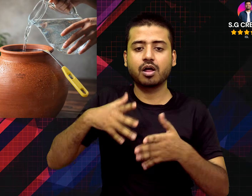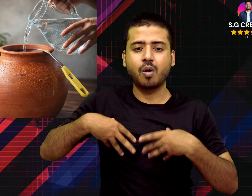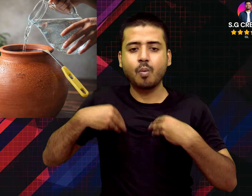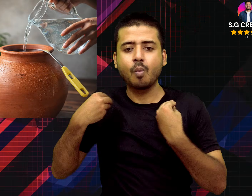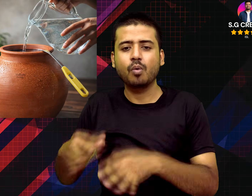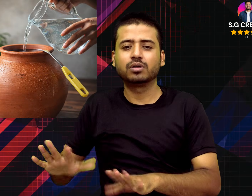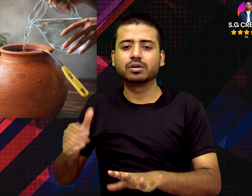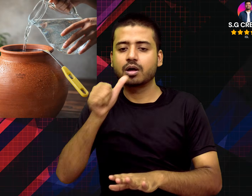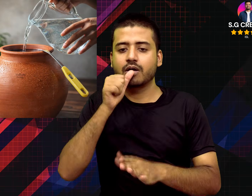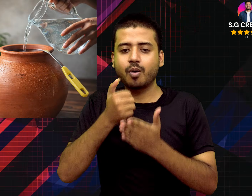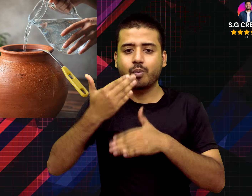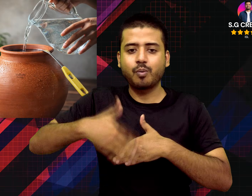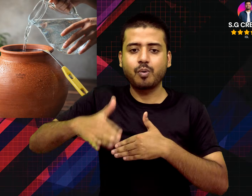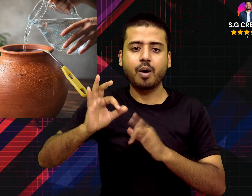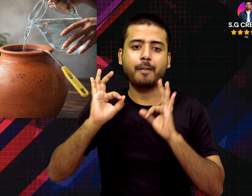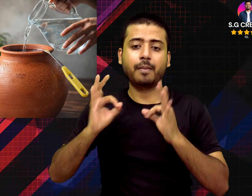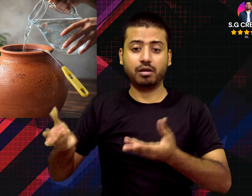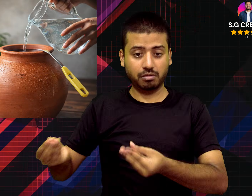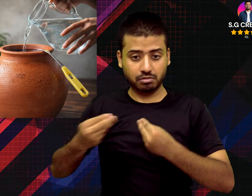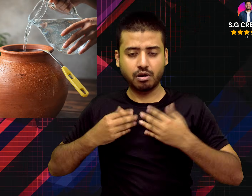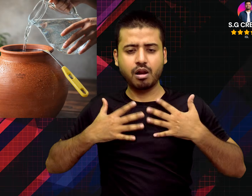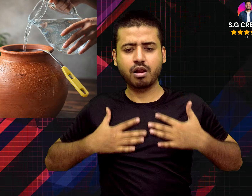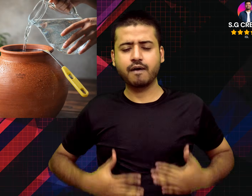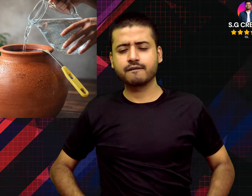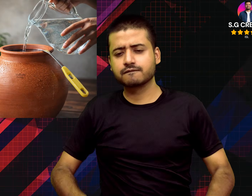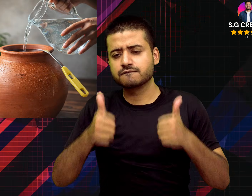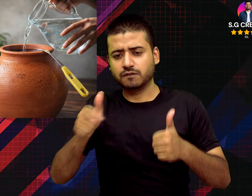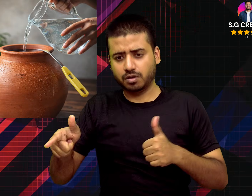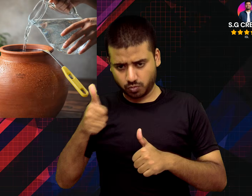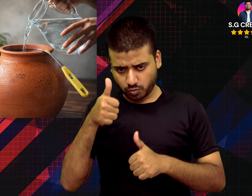slightly cooler than room temperature, an absolutely ideal breeding